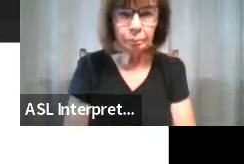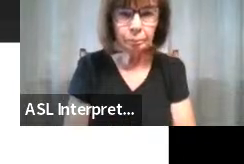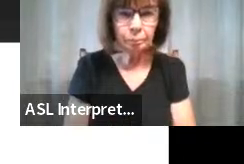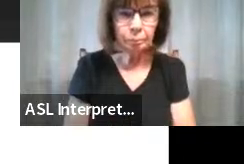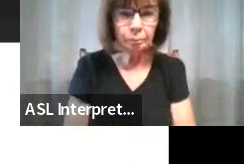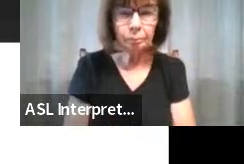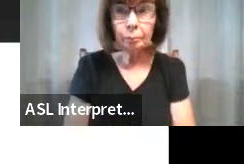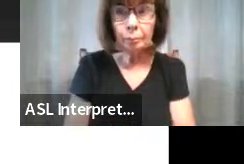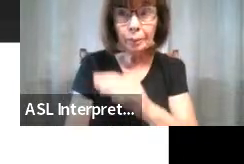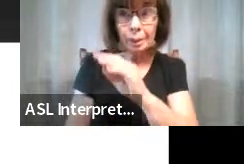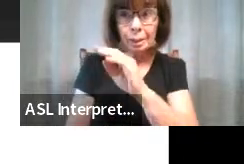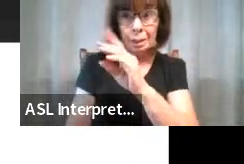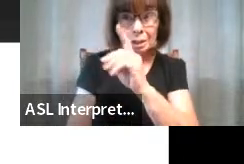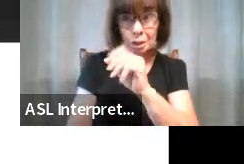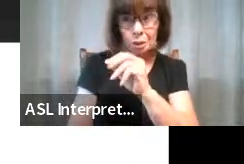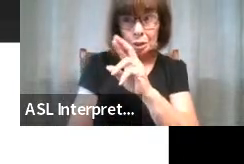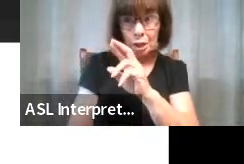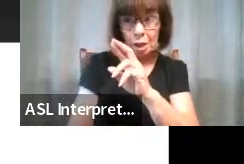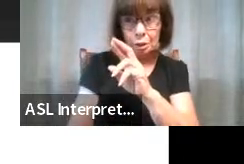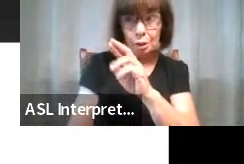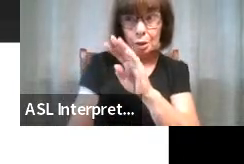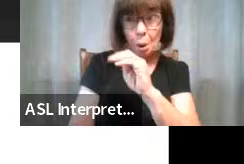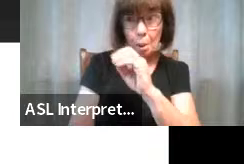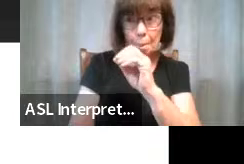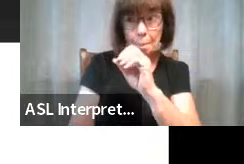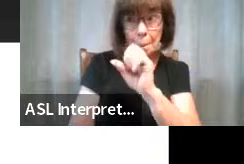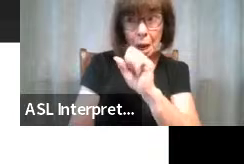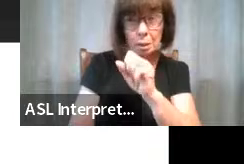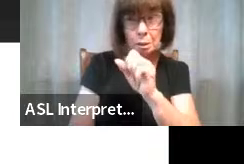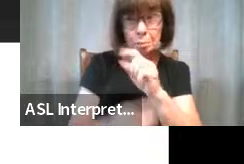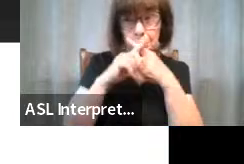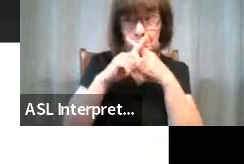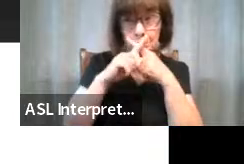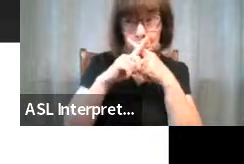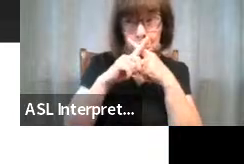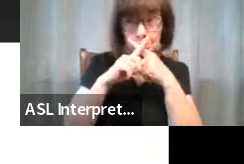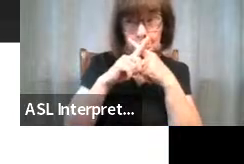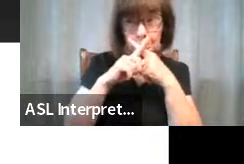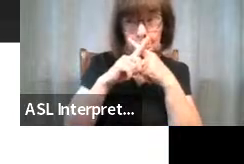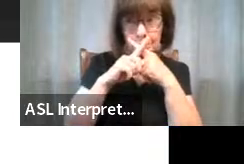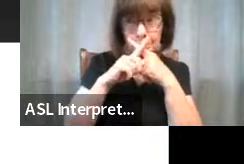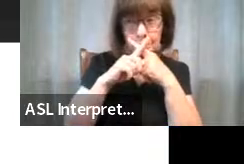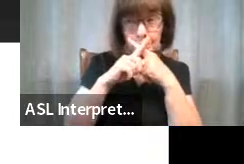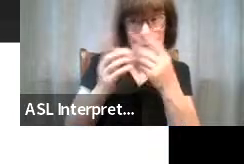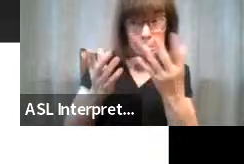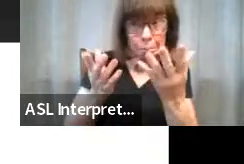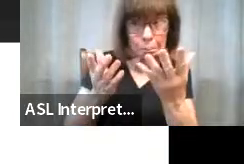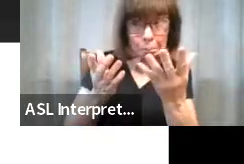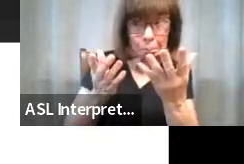Dr. Moss, are you muted? I think you're first.